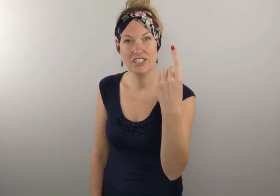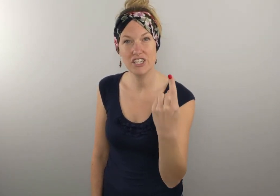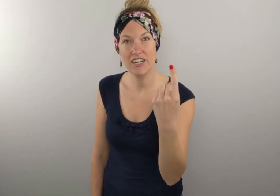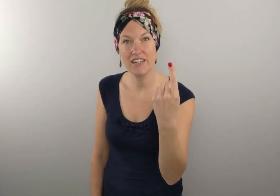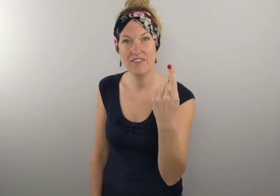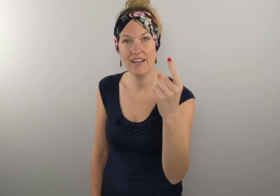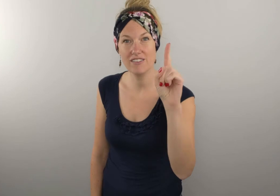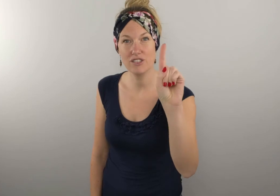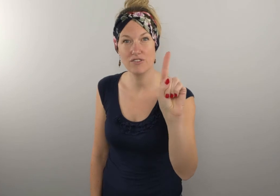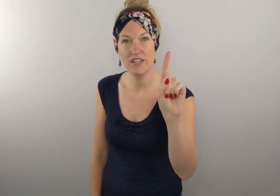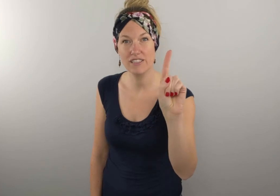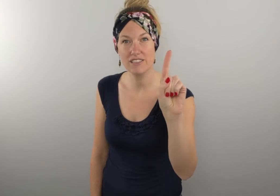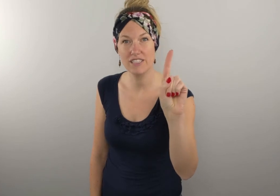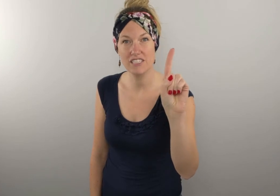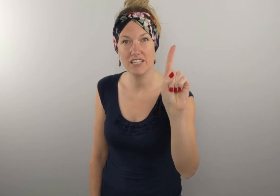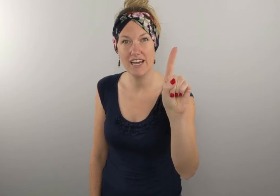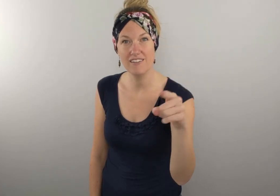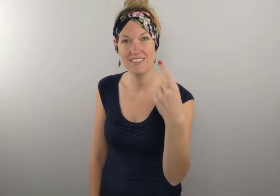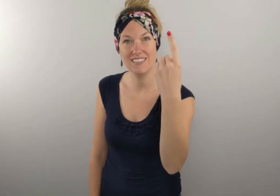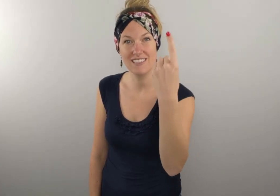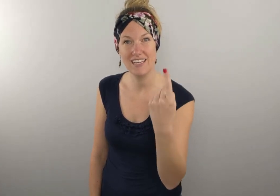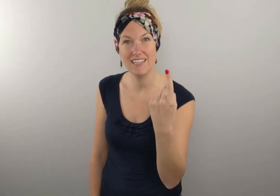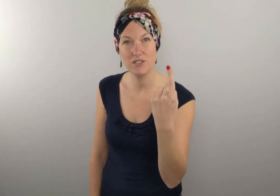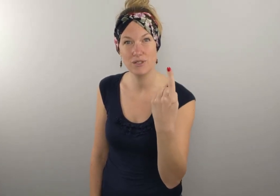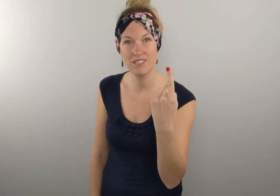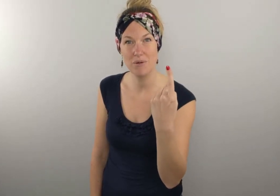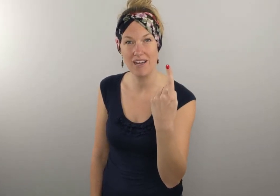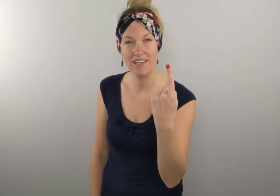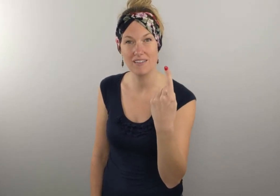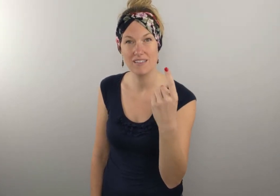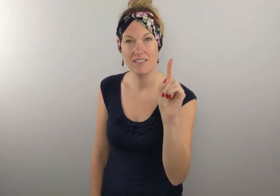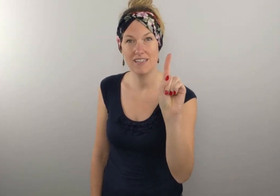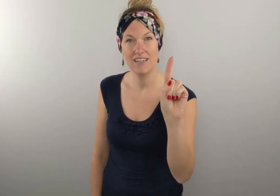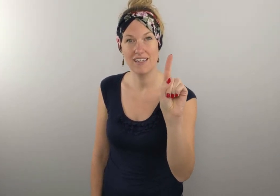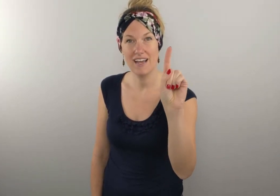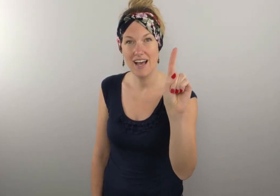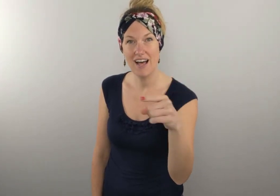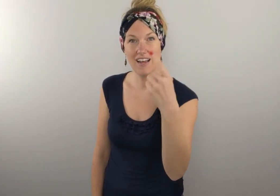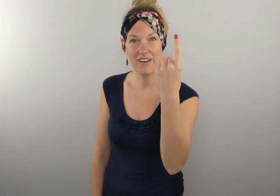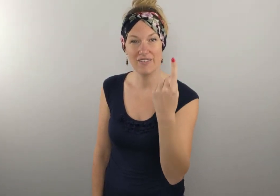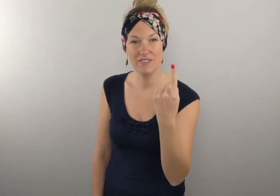your hand around so your fingers are initially out, and then towards your body, okay? Alone.